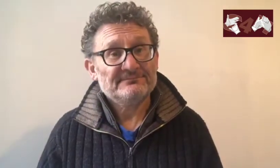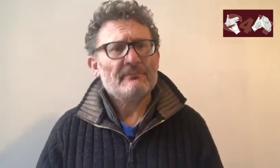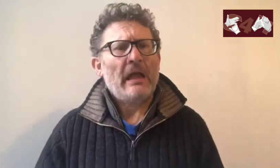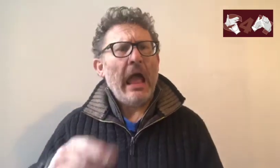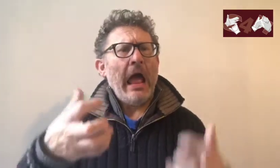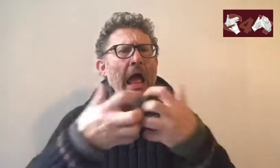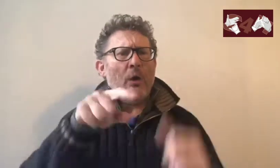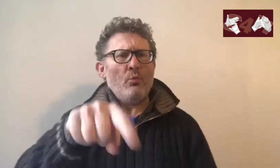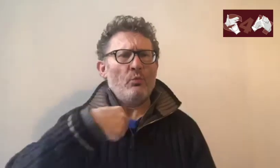life.